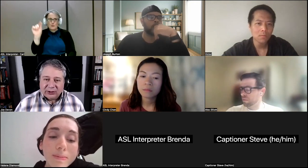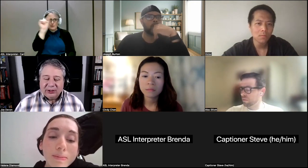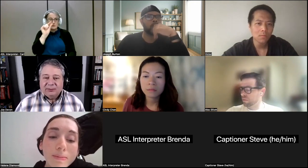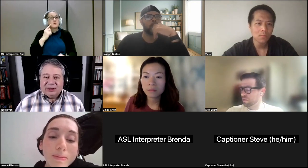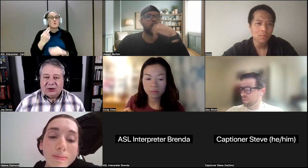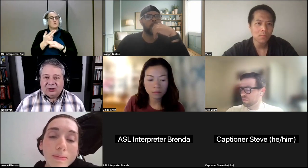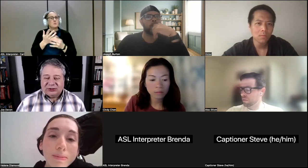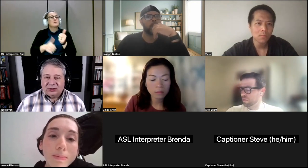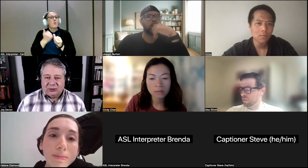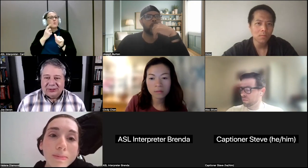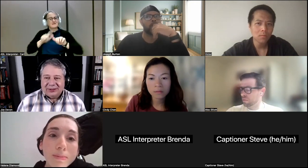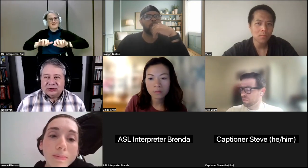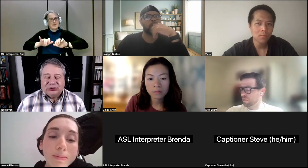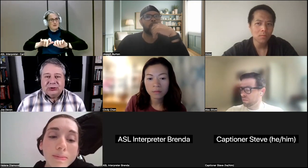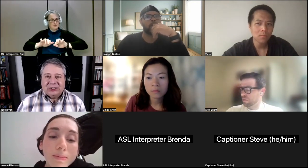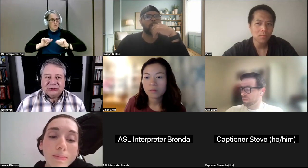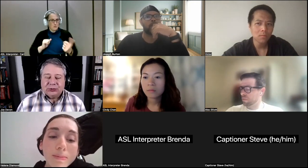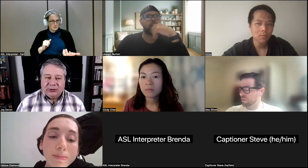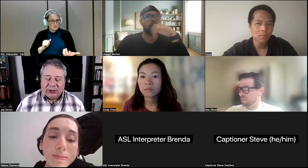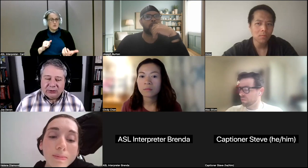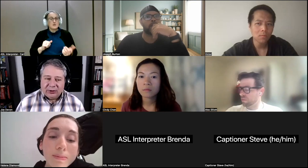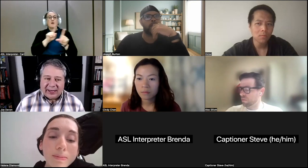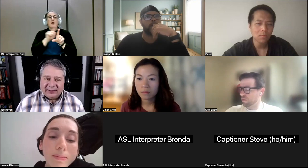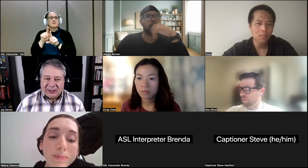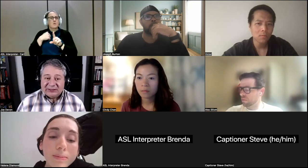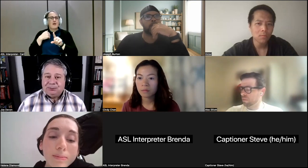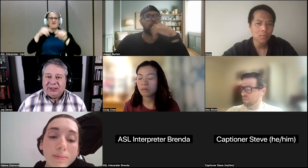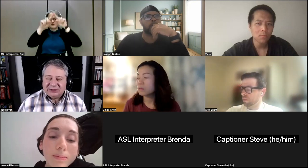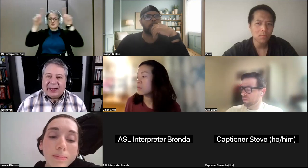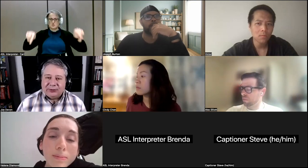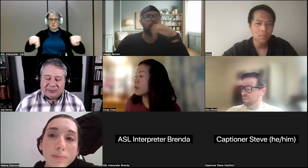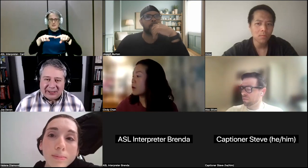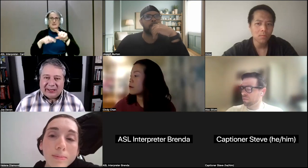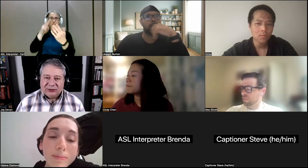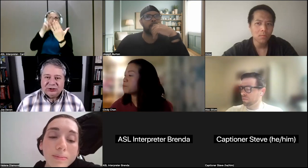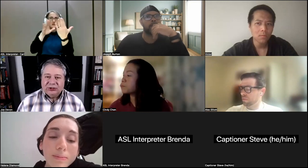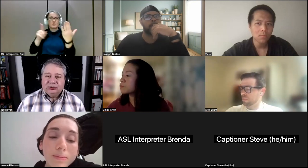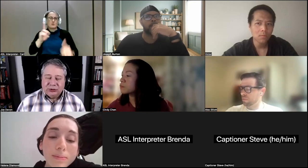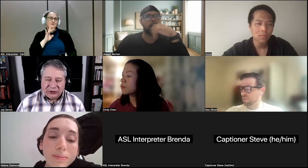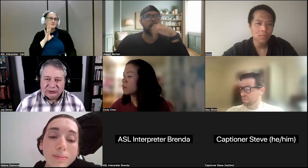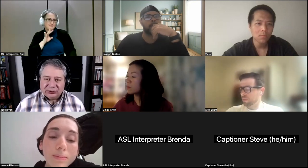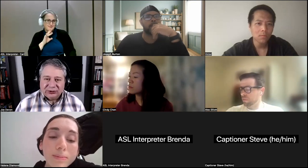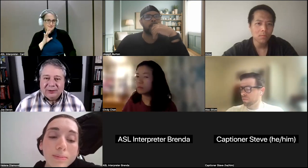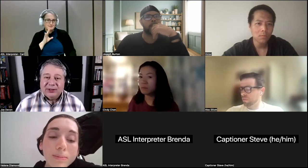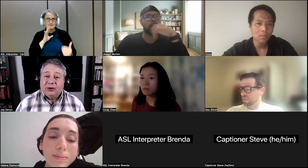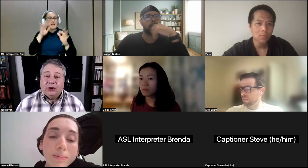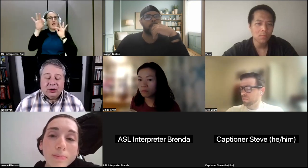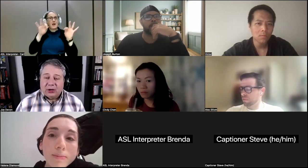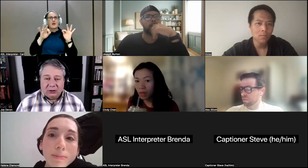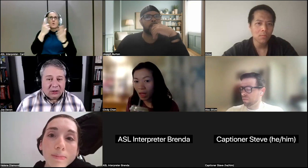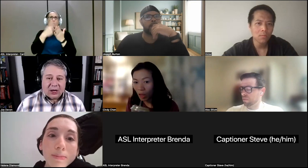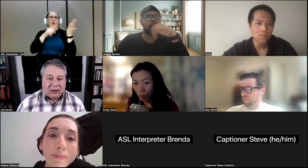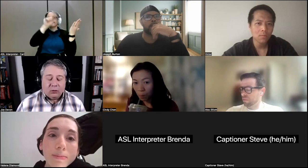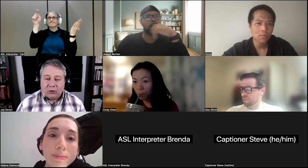keyboard, but there's also a screen reader that speaks out the page to the user. But there are